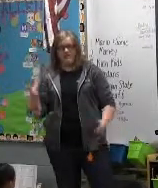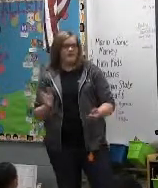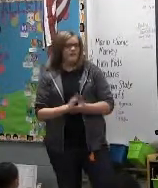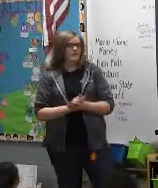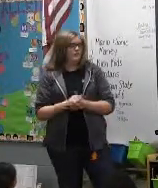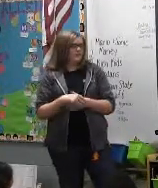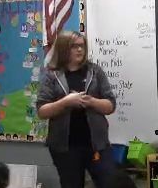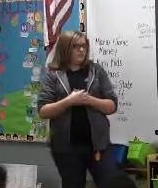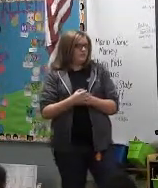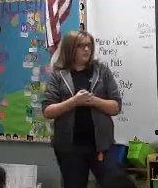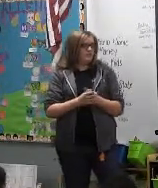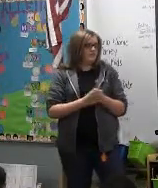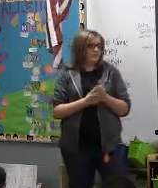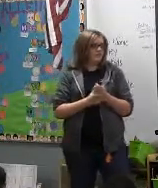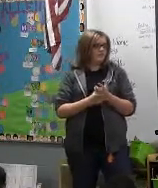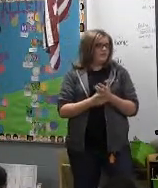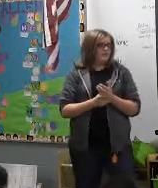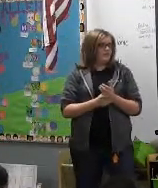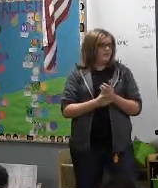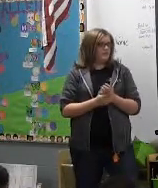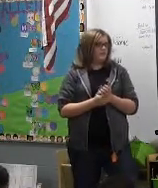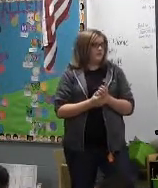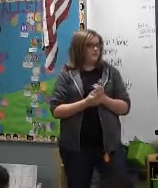guys are good.